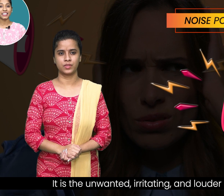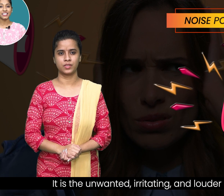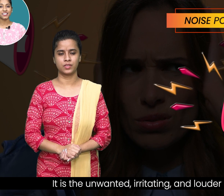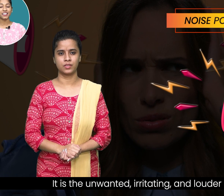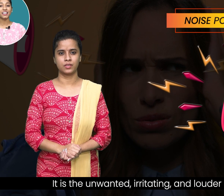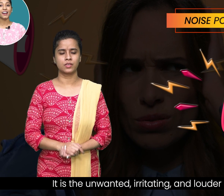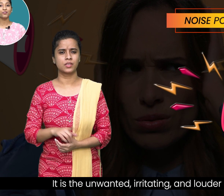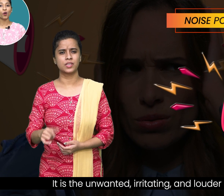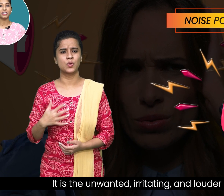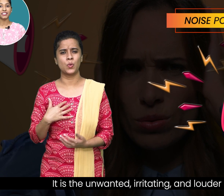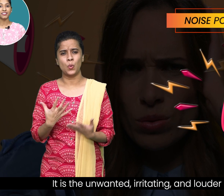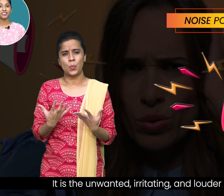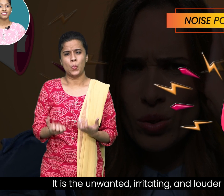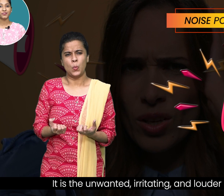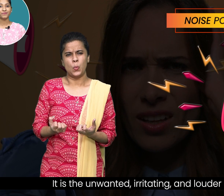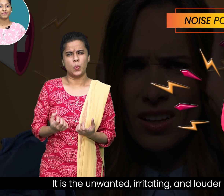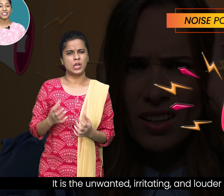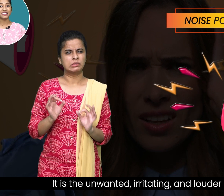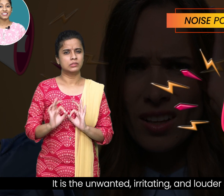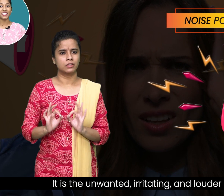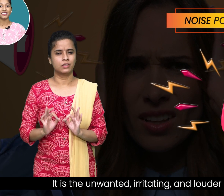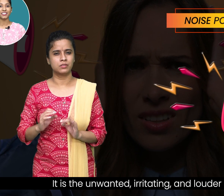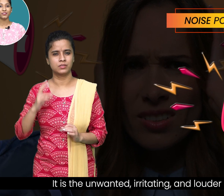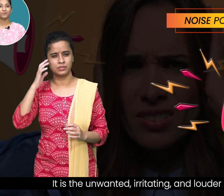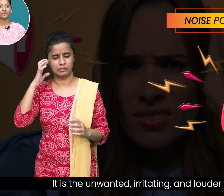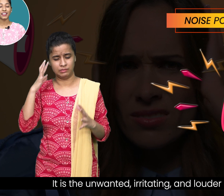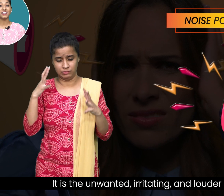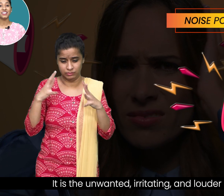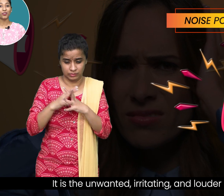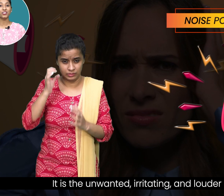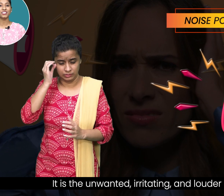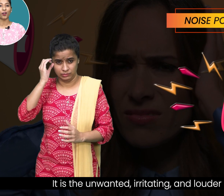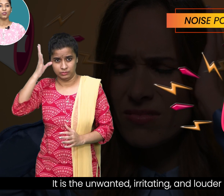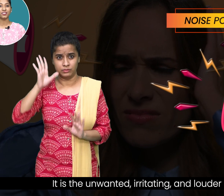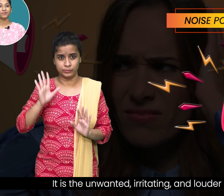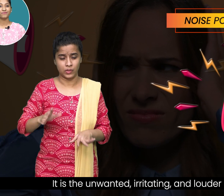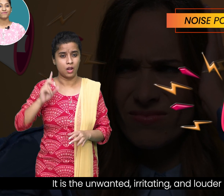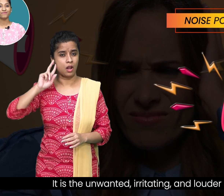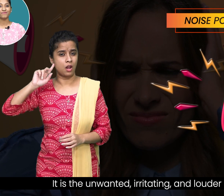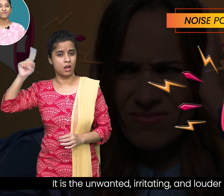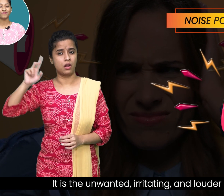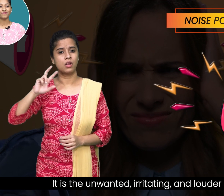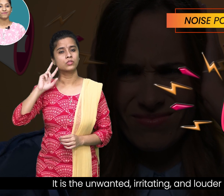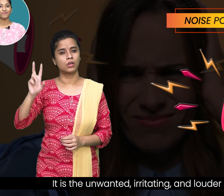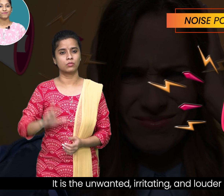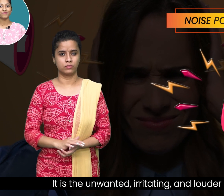It is the unwanted, irritating, and louder sound.